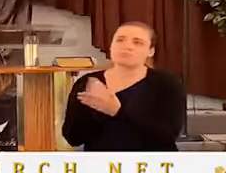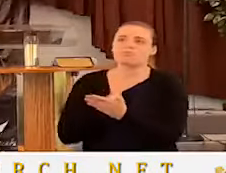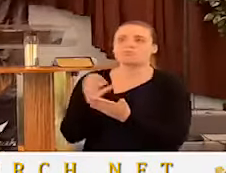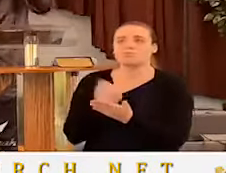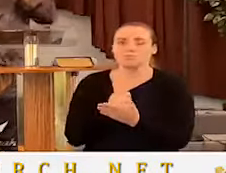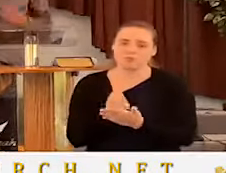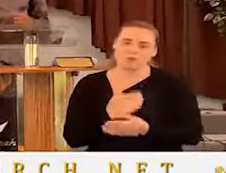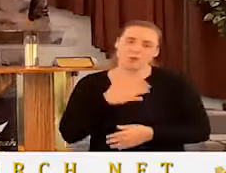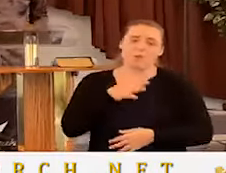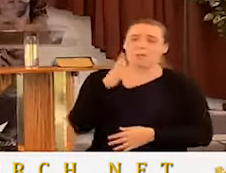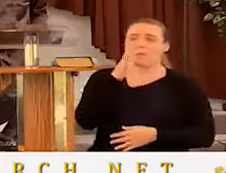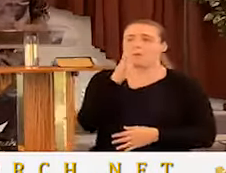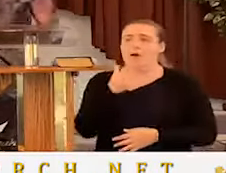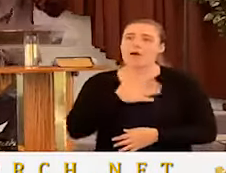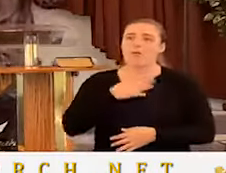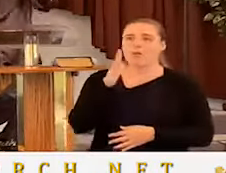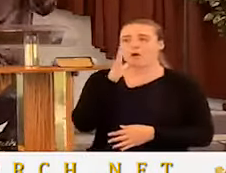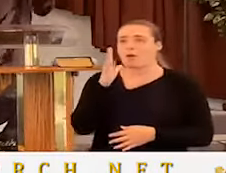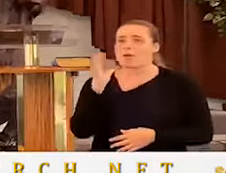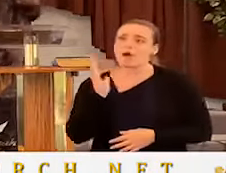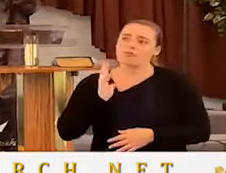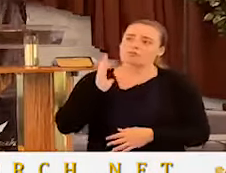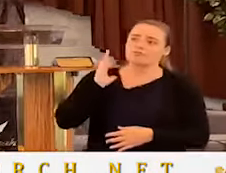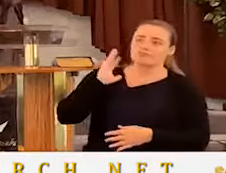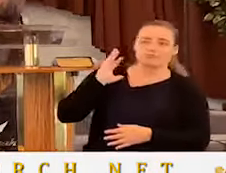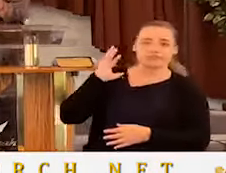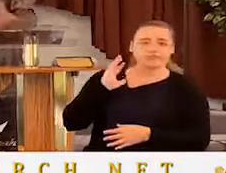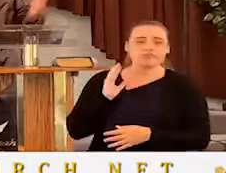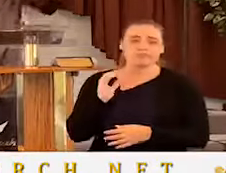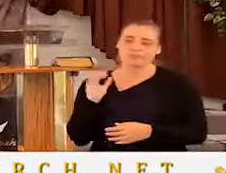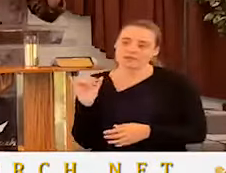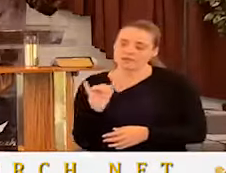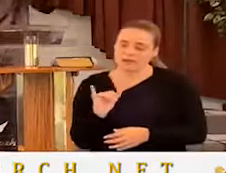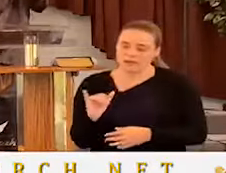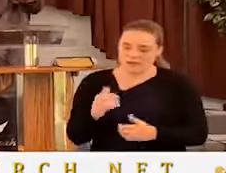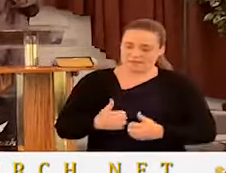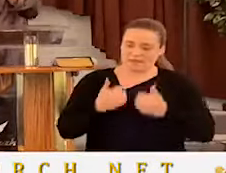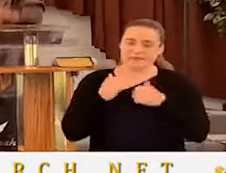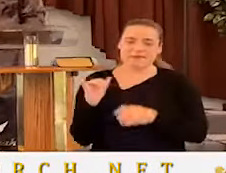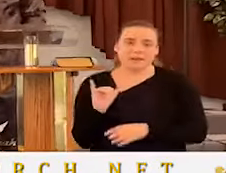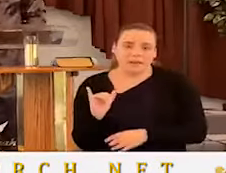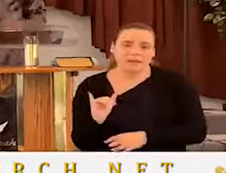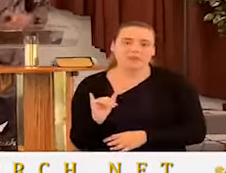welfare. Their mama was on welfare. And now they're teaching their children